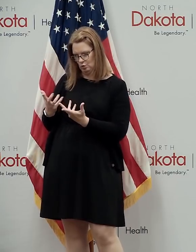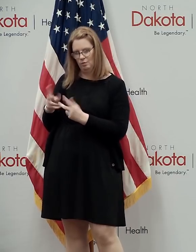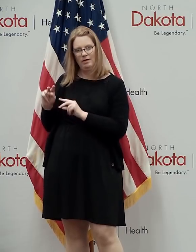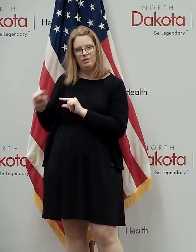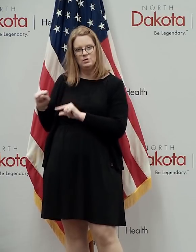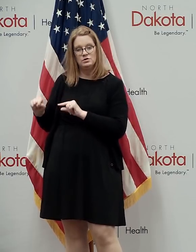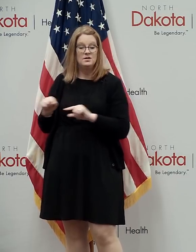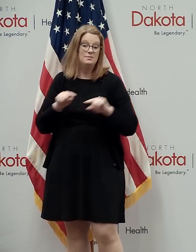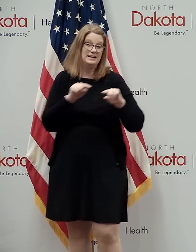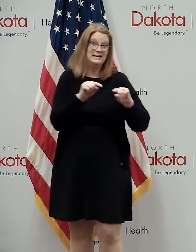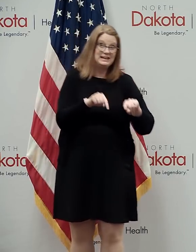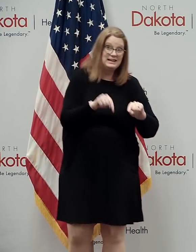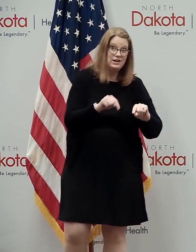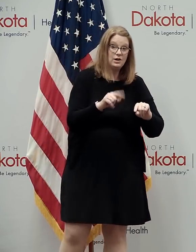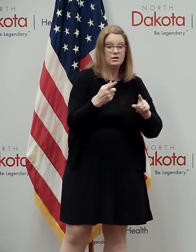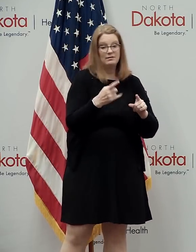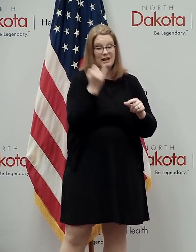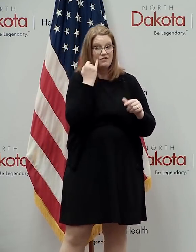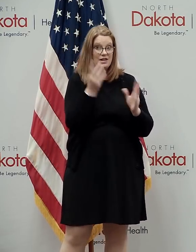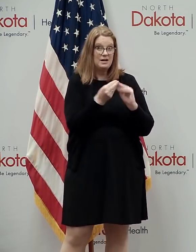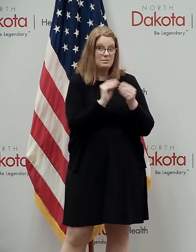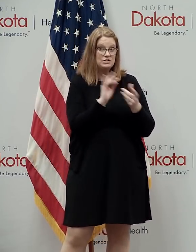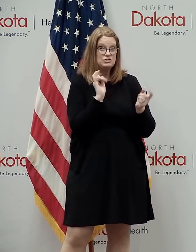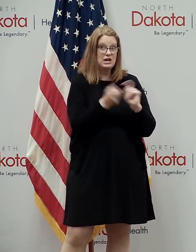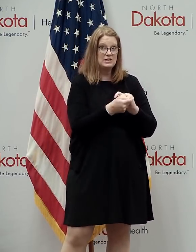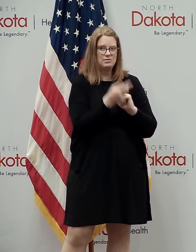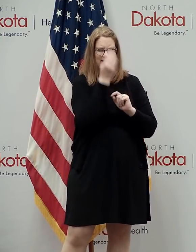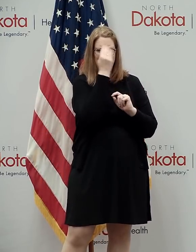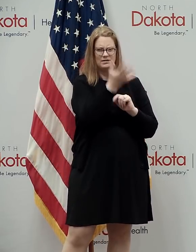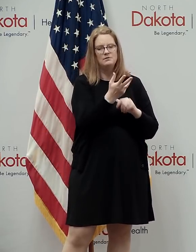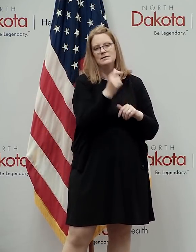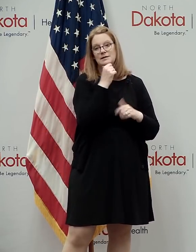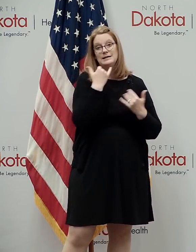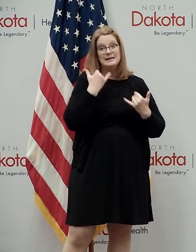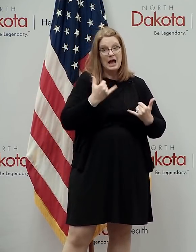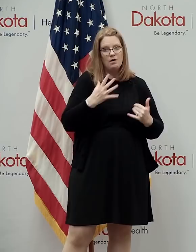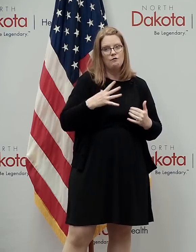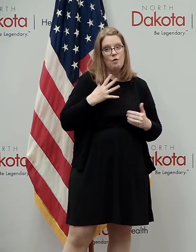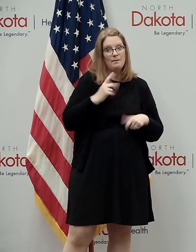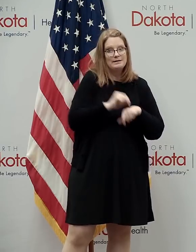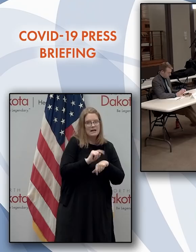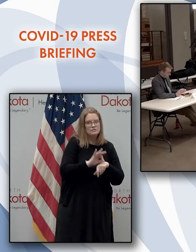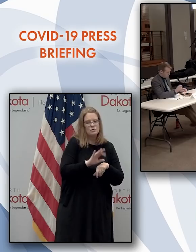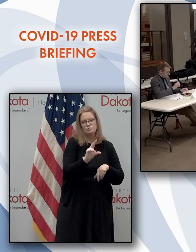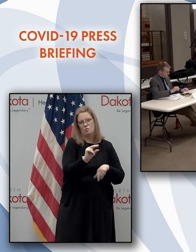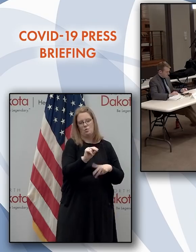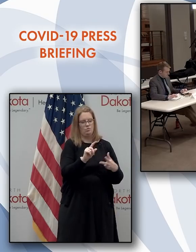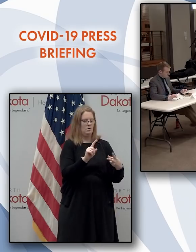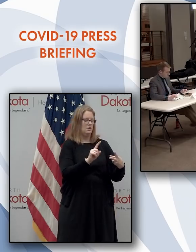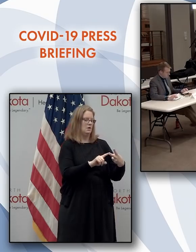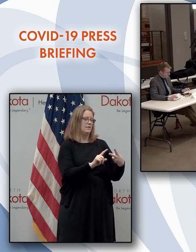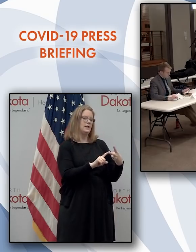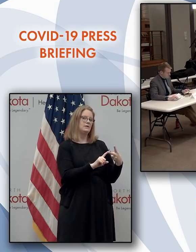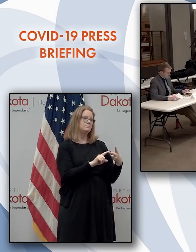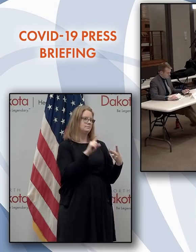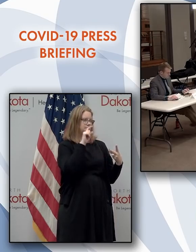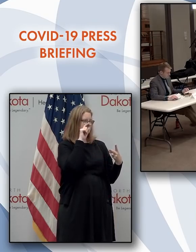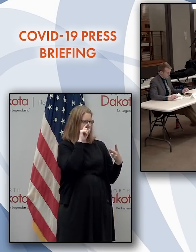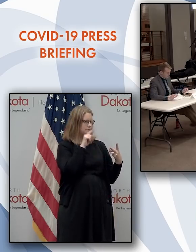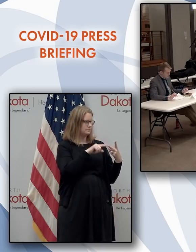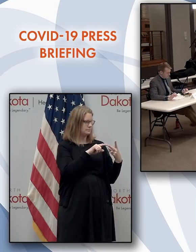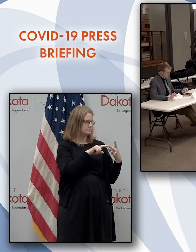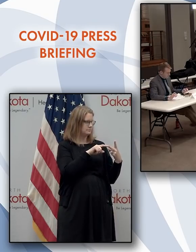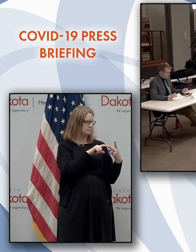working. If the numbers change, we'll update you, but not a formal task force. On that note, what makes a county